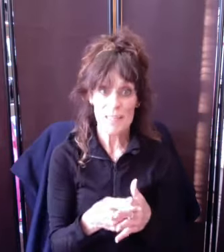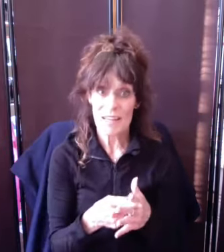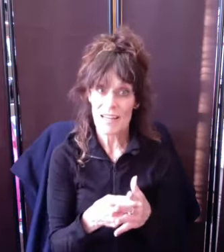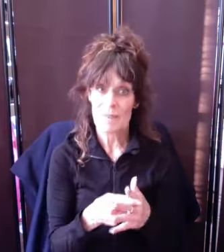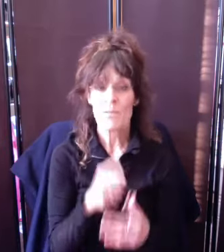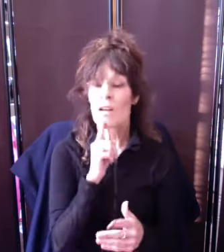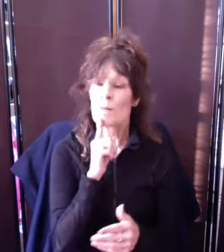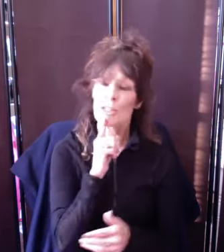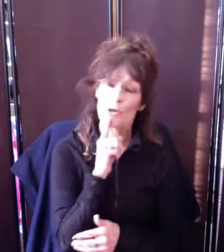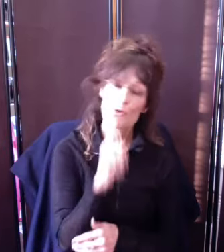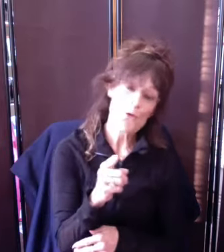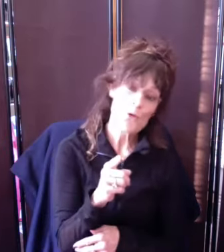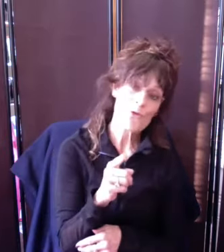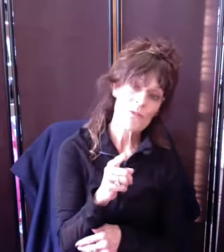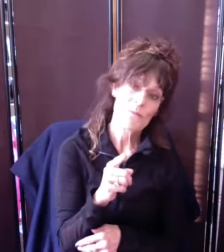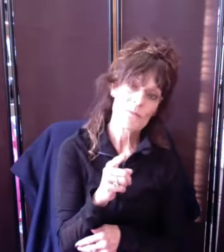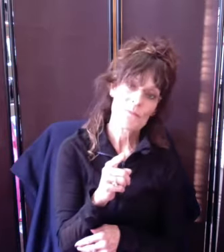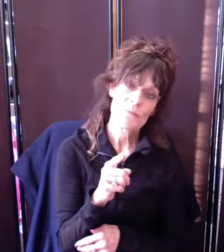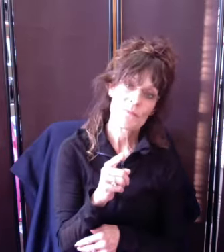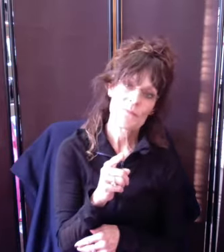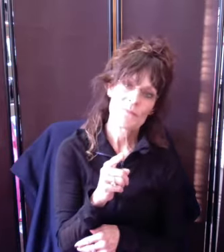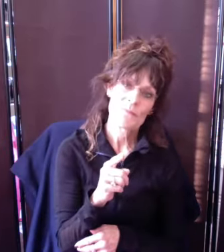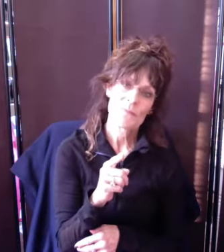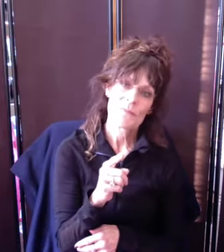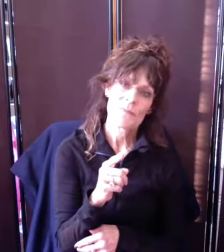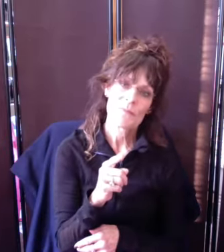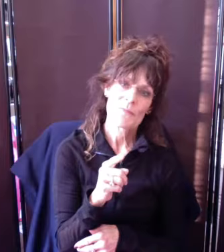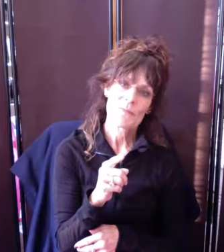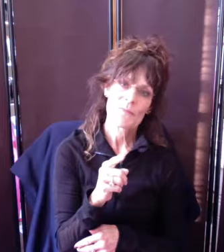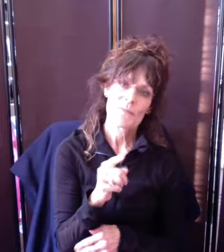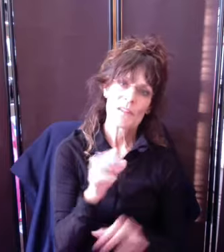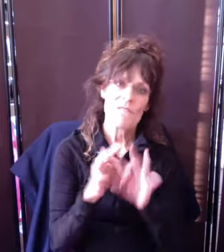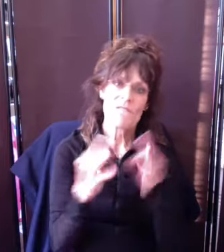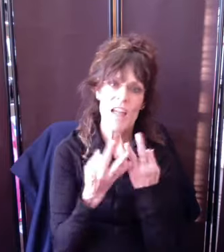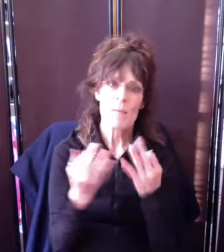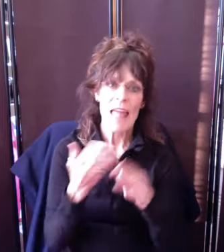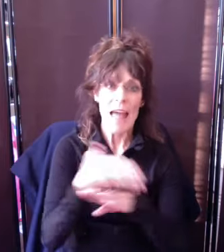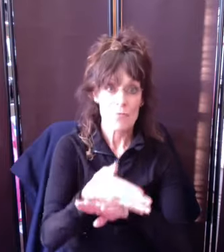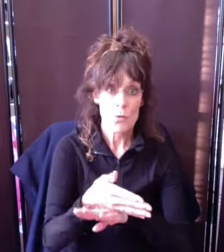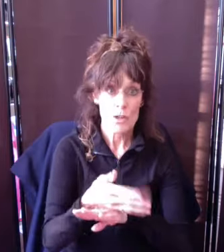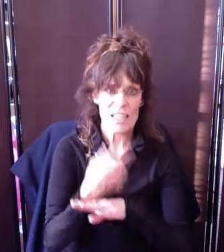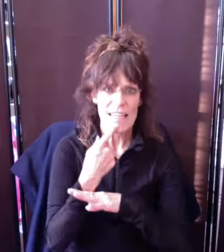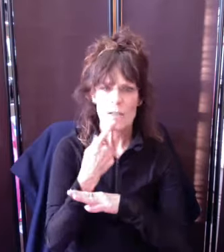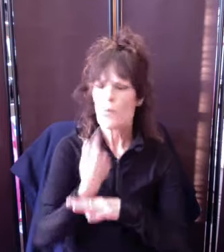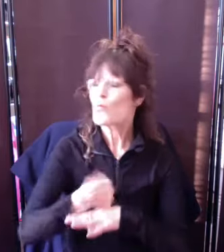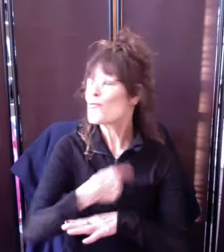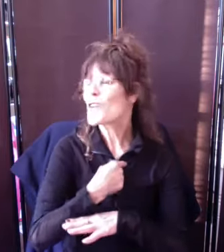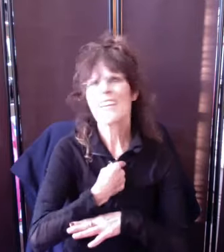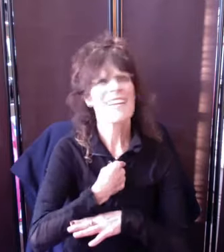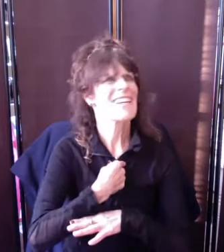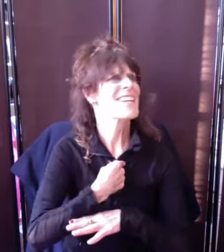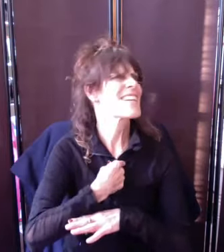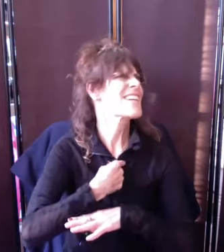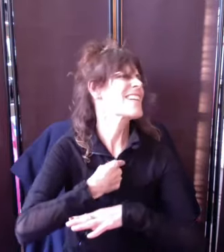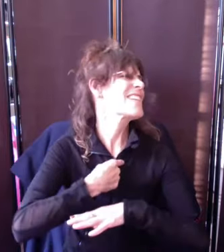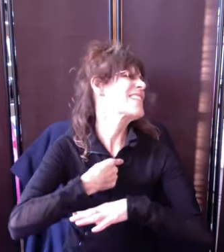is that in the family afterwards, it says we absolutely insist on enjoying our lives. That I have to